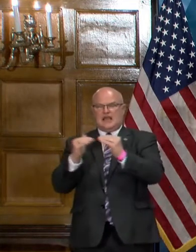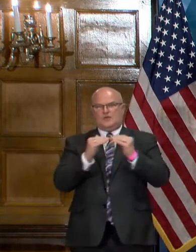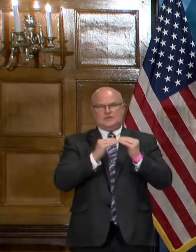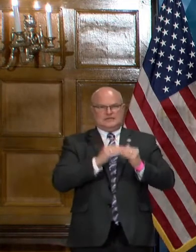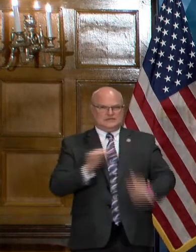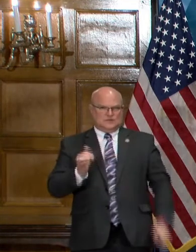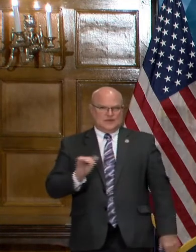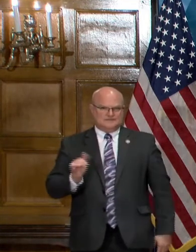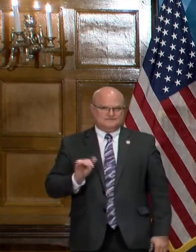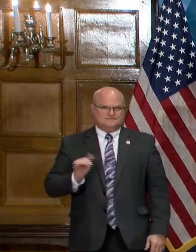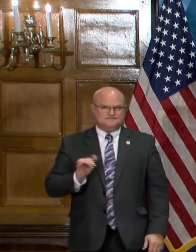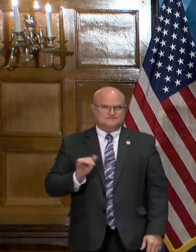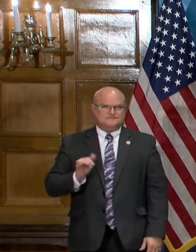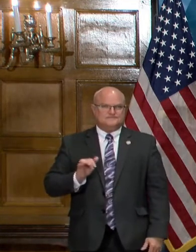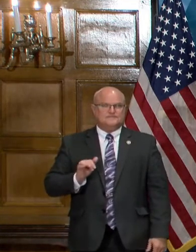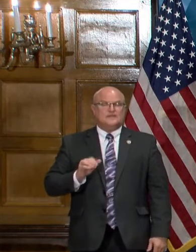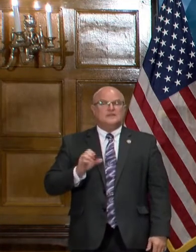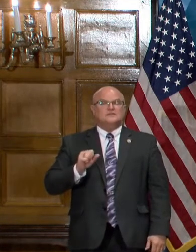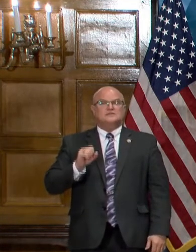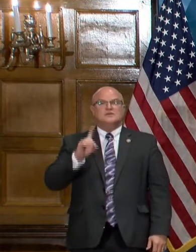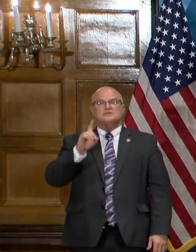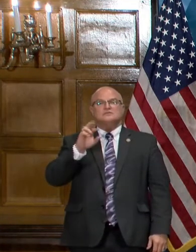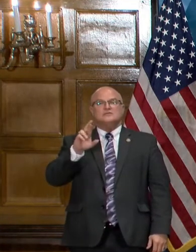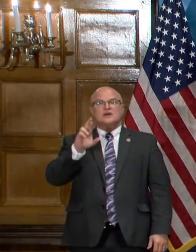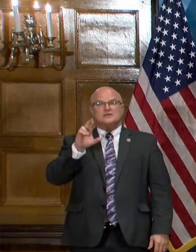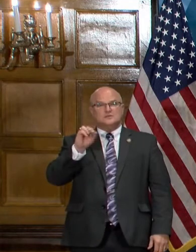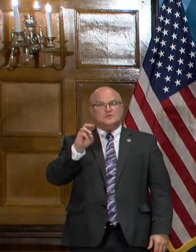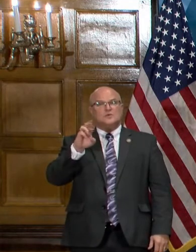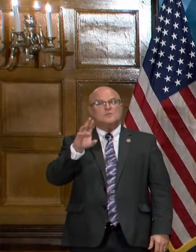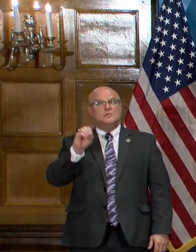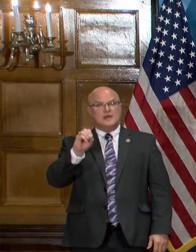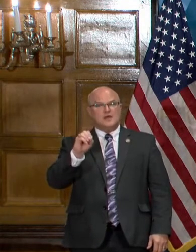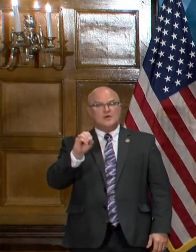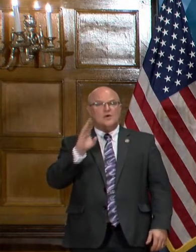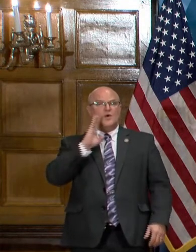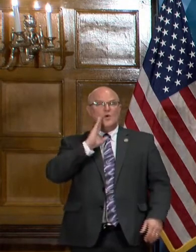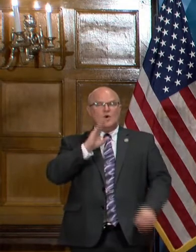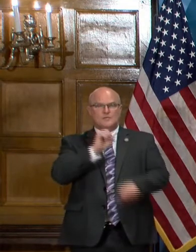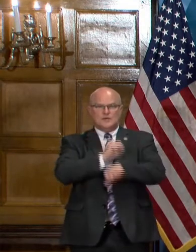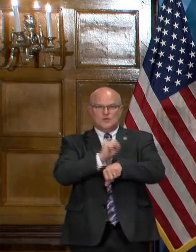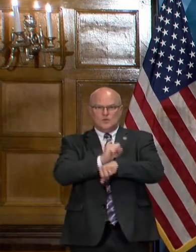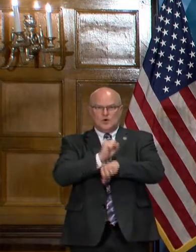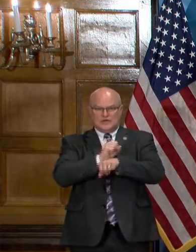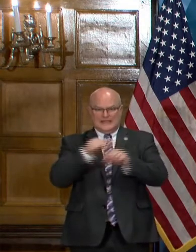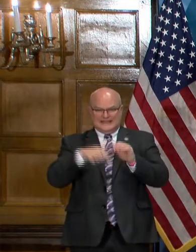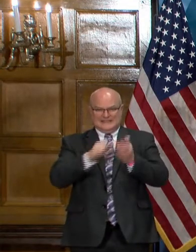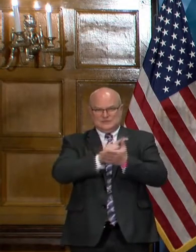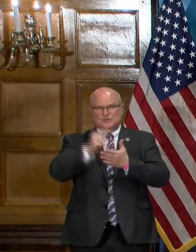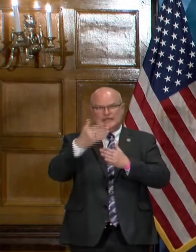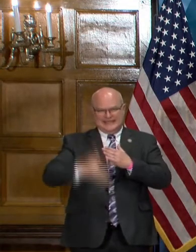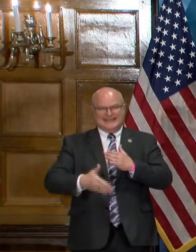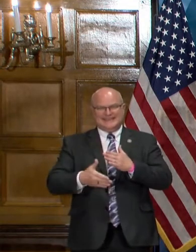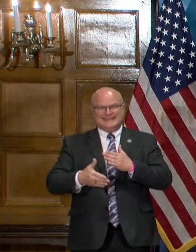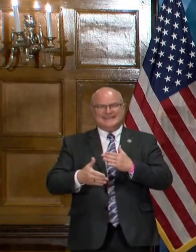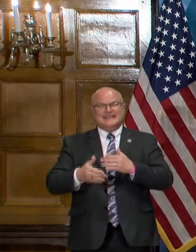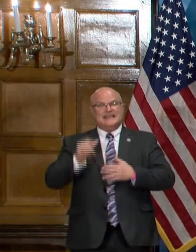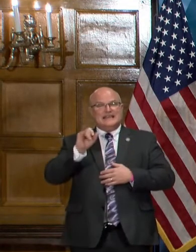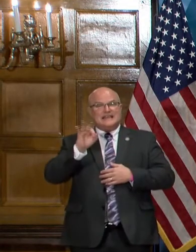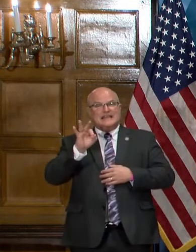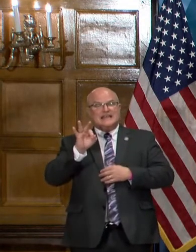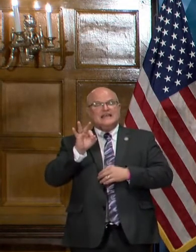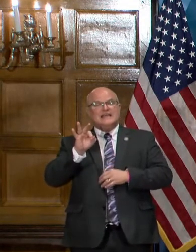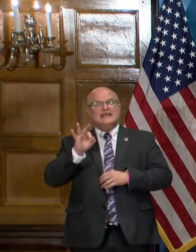well. As Dr. Romero will be working on this weekend, and if